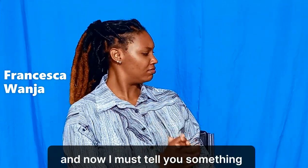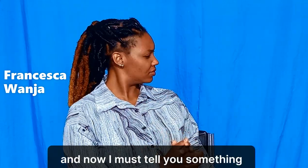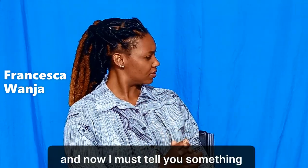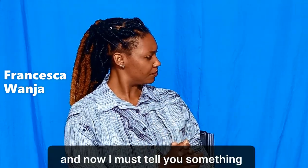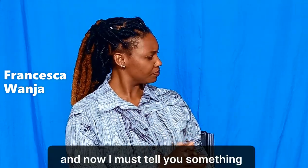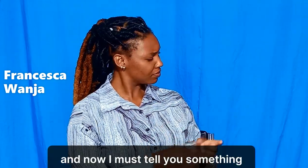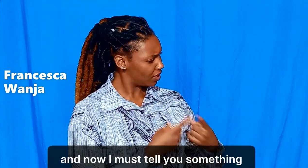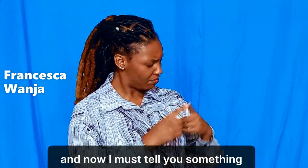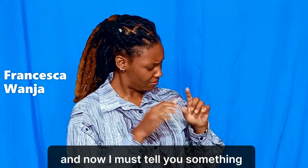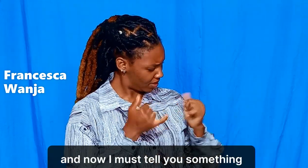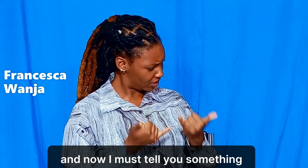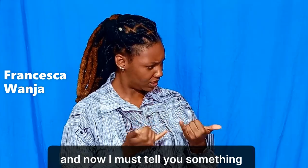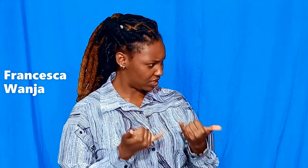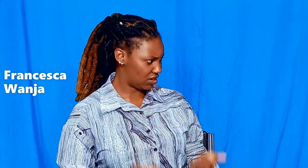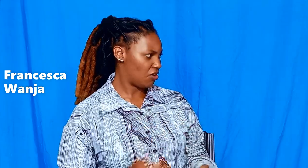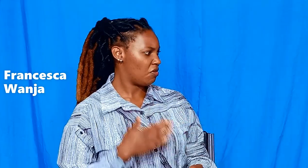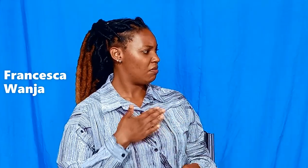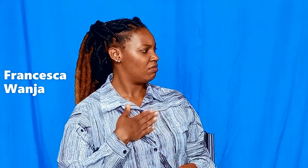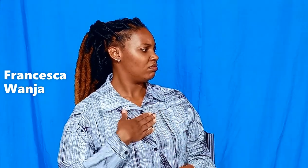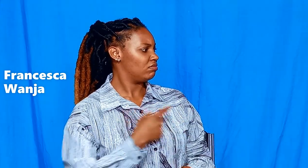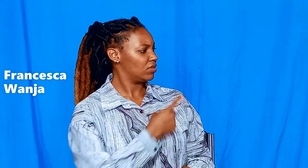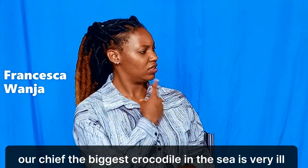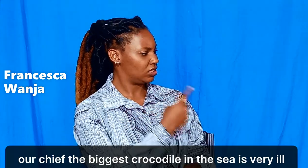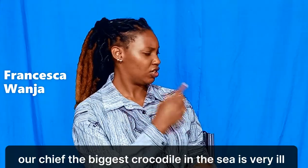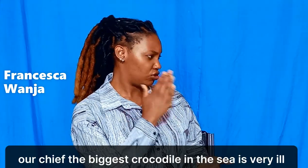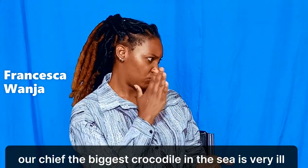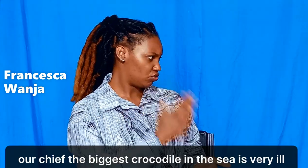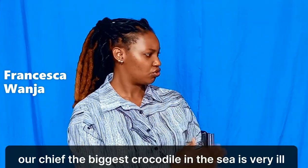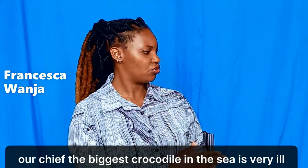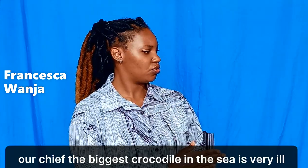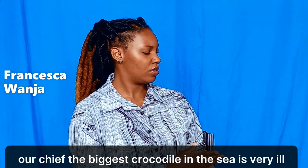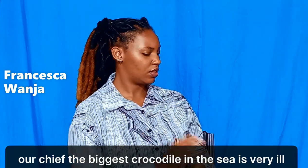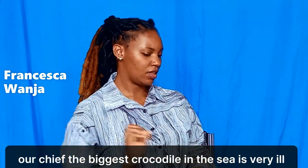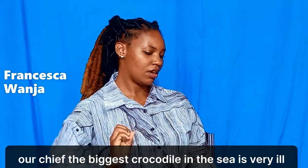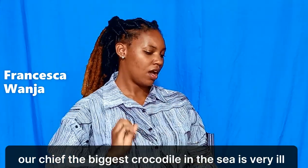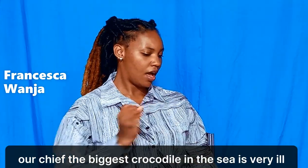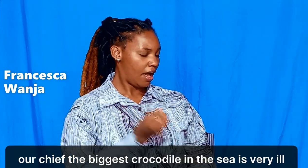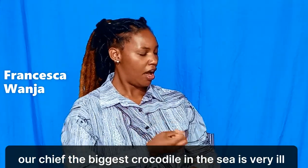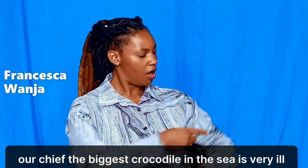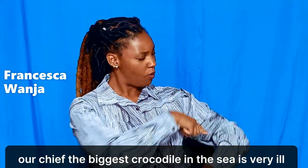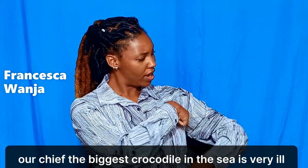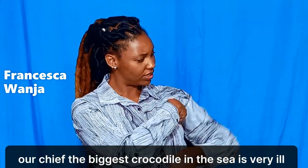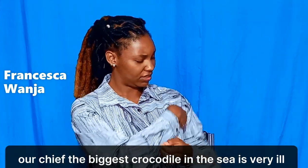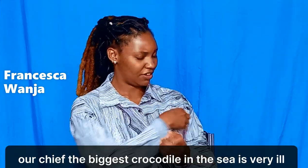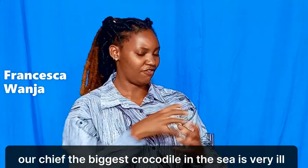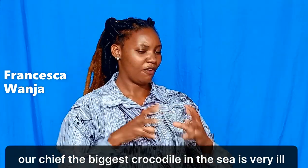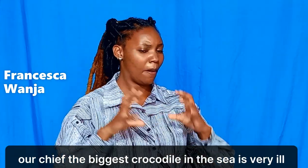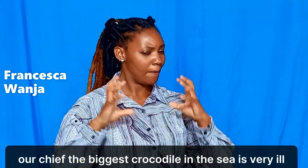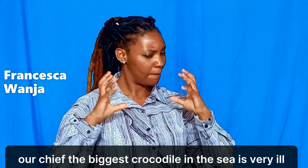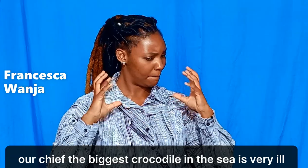tell you something. Our chief, the biggest crocodile in the sea,